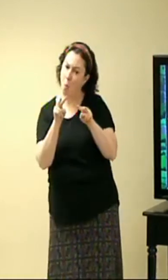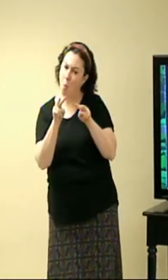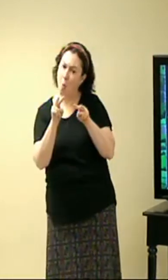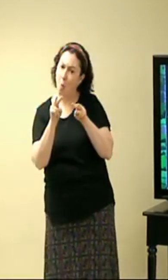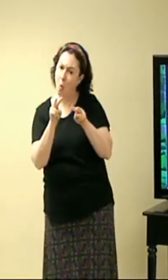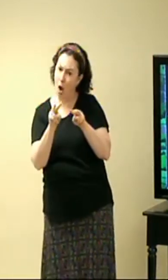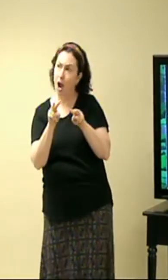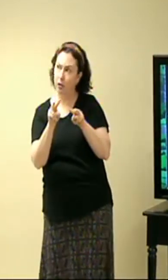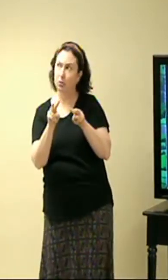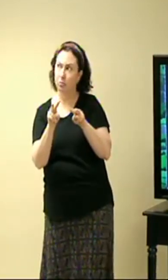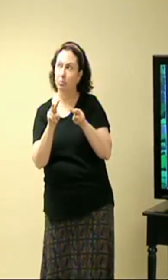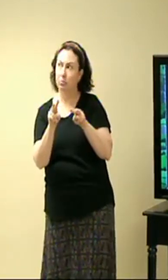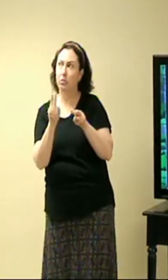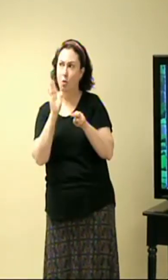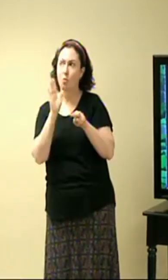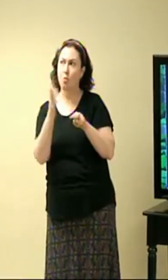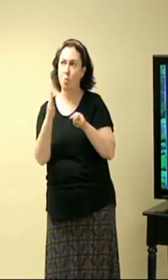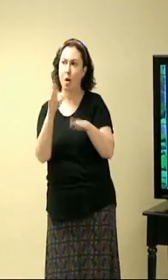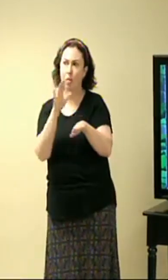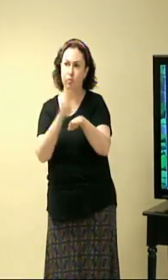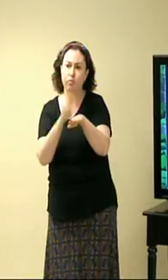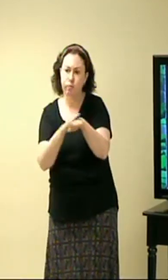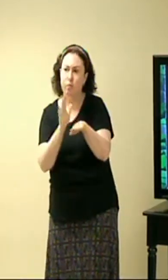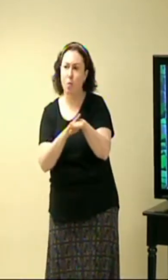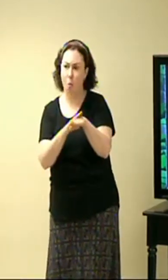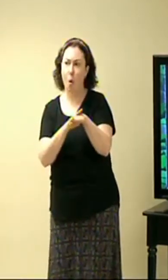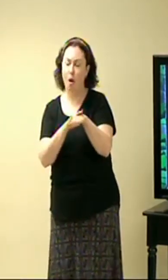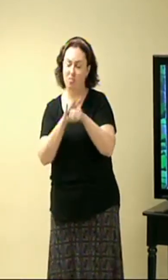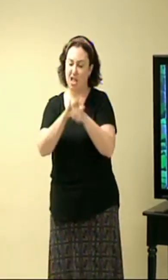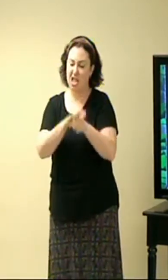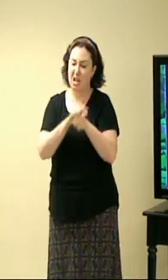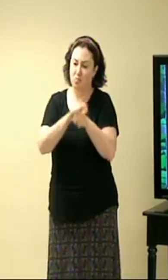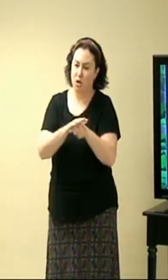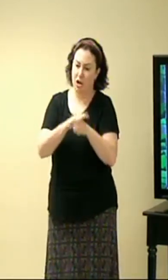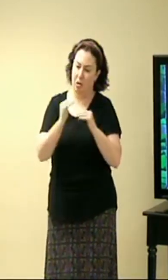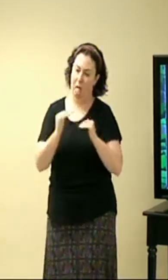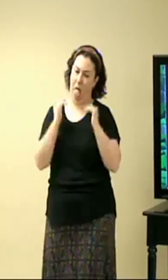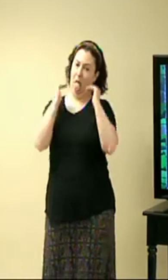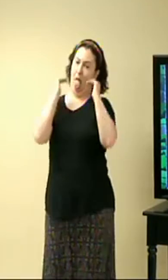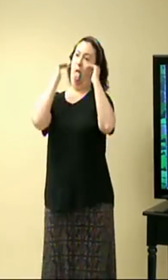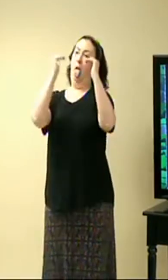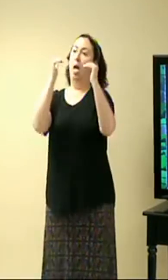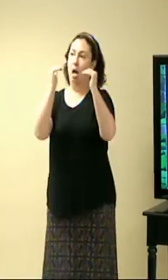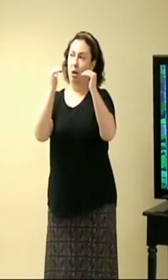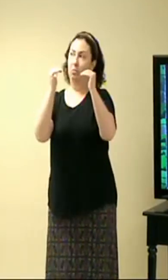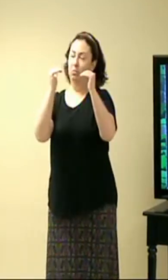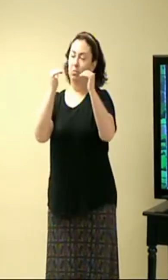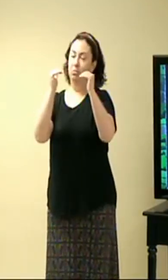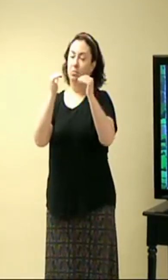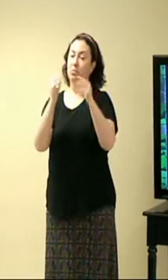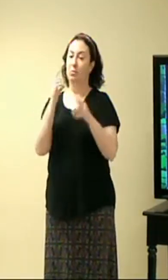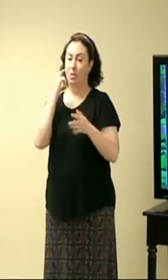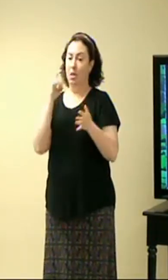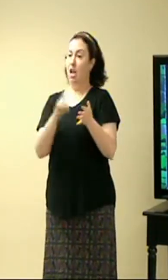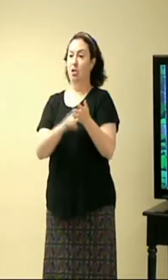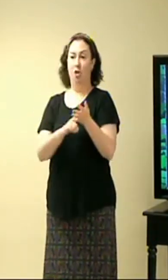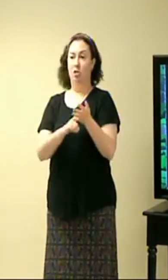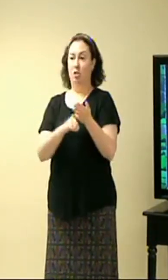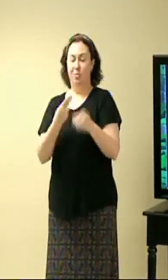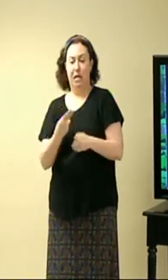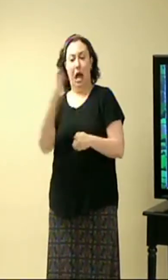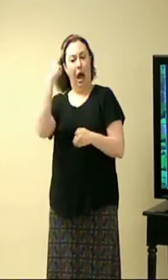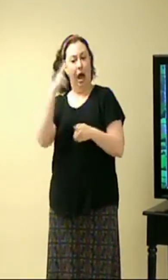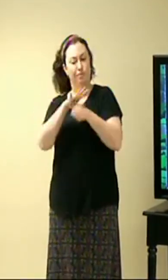a warning sign. And each time they drilled, they noticed the pressure gauge was off. They noticed it was at a spot where it should not and would not